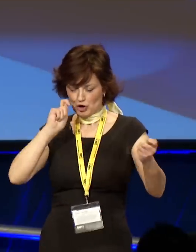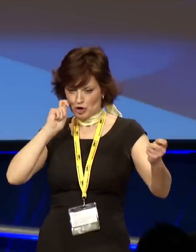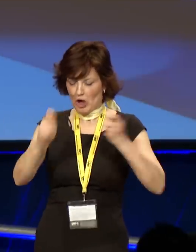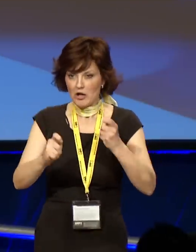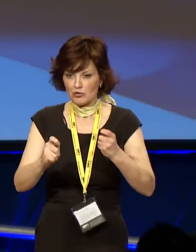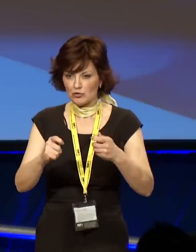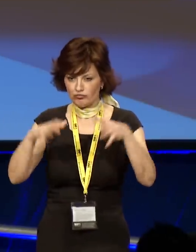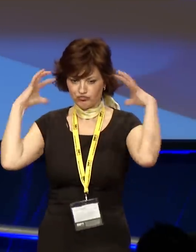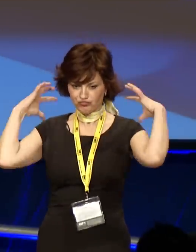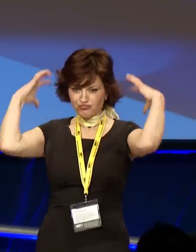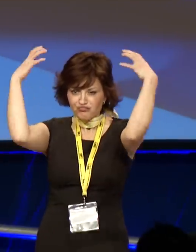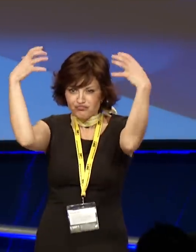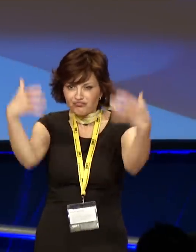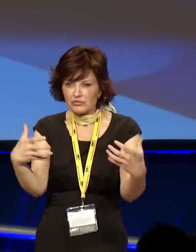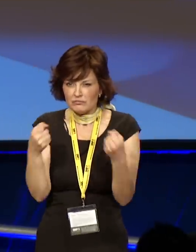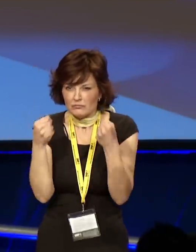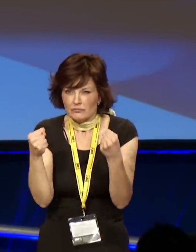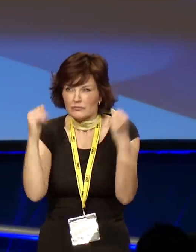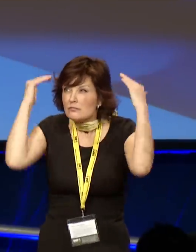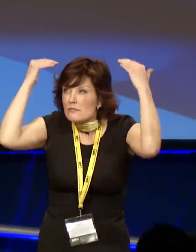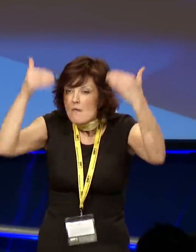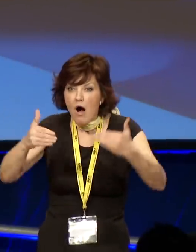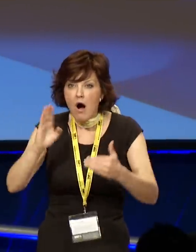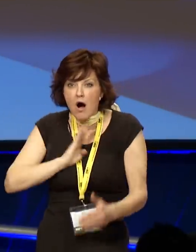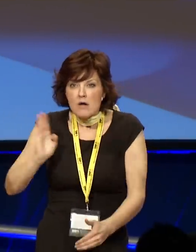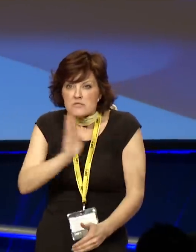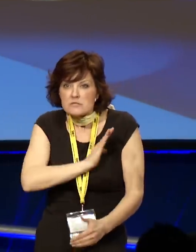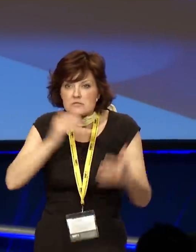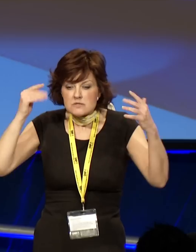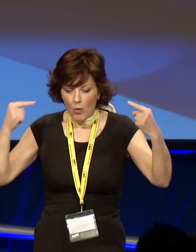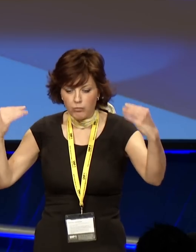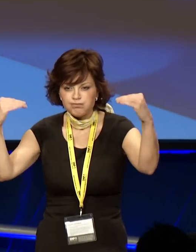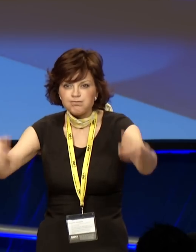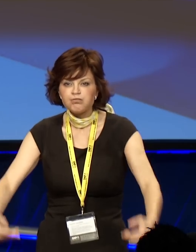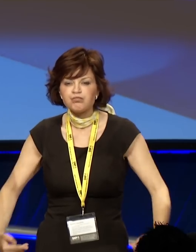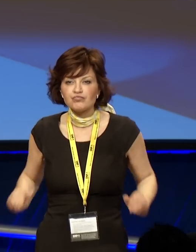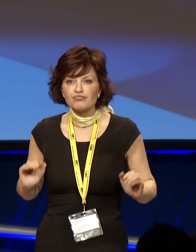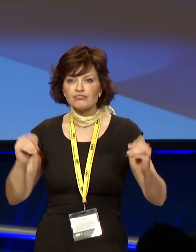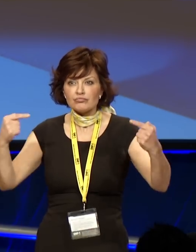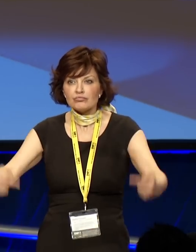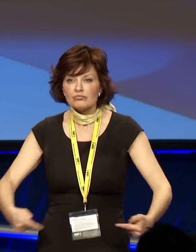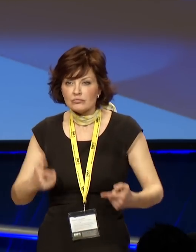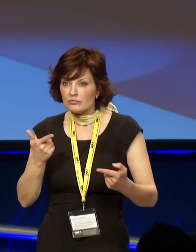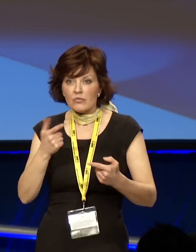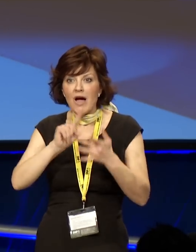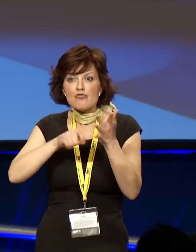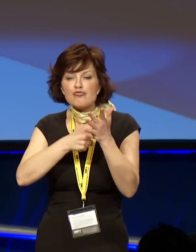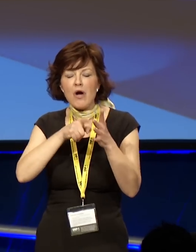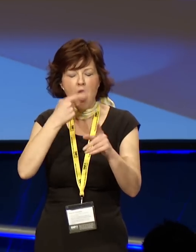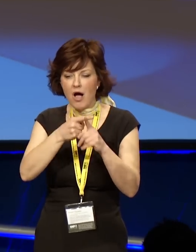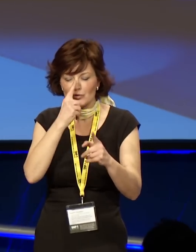right into the heat of battle in the fray of Iraq. And what the